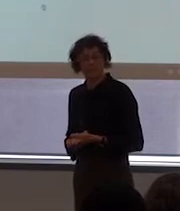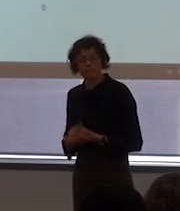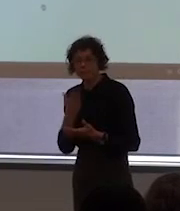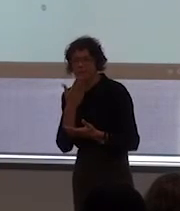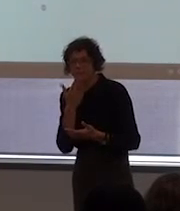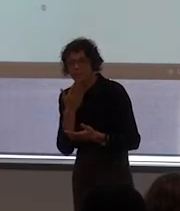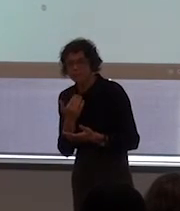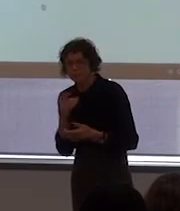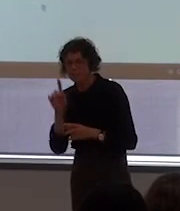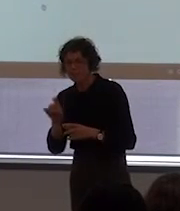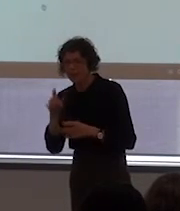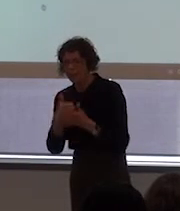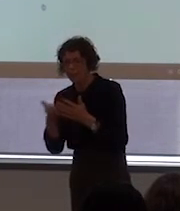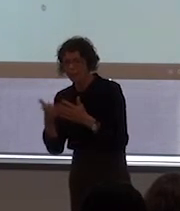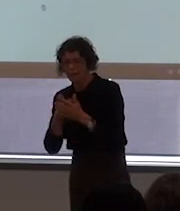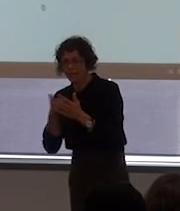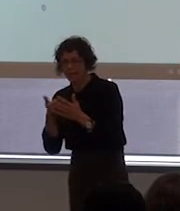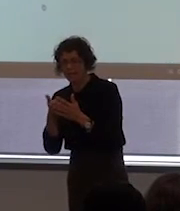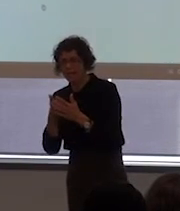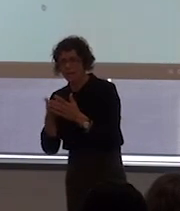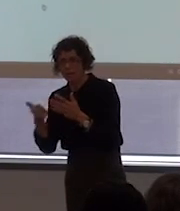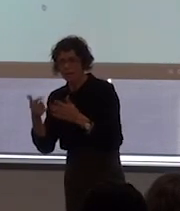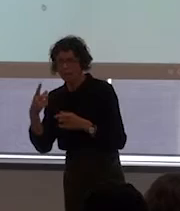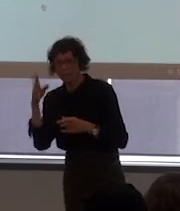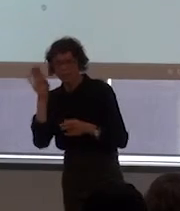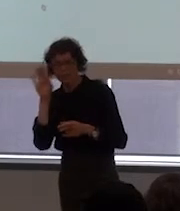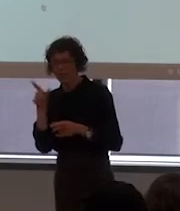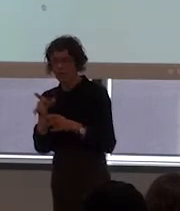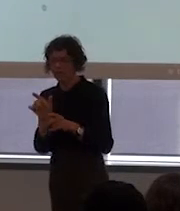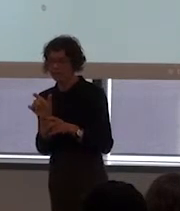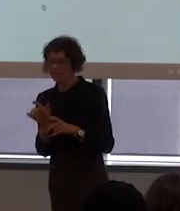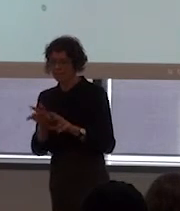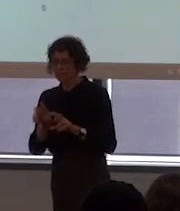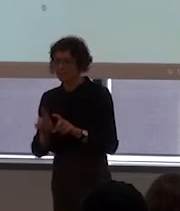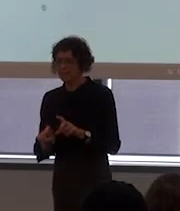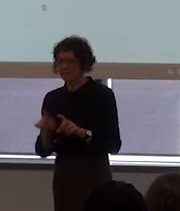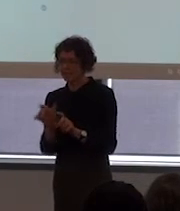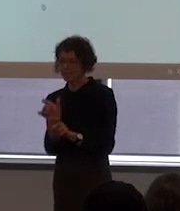Please type every number you hear. Spaces are not required.